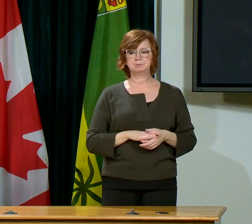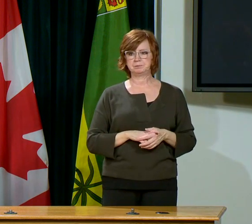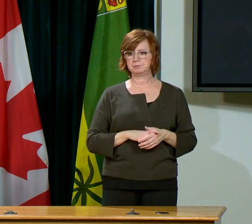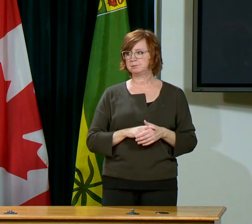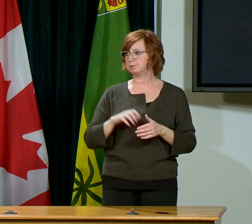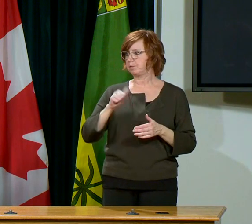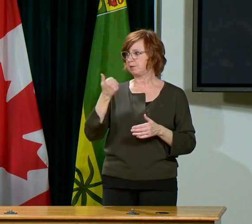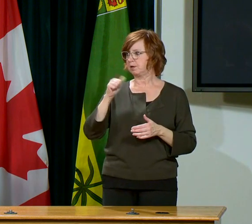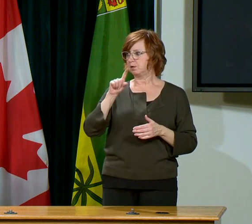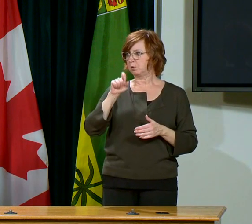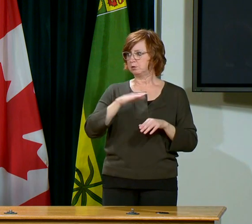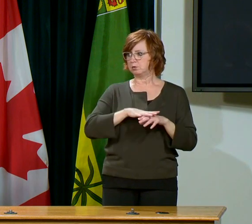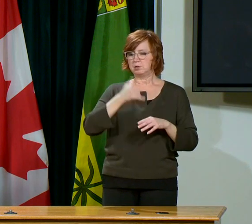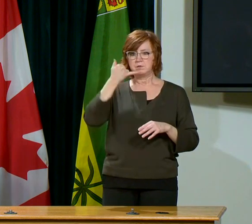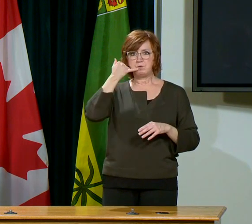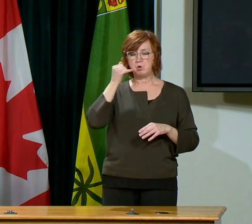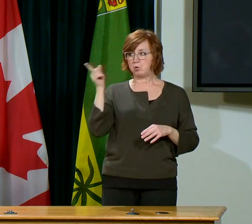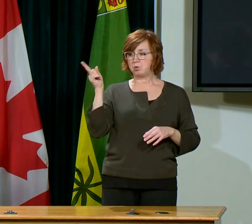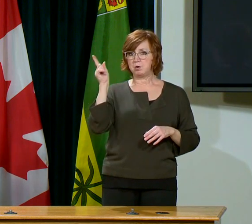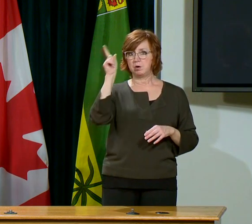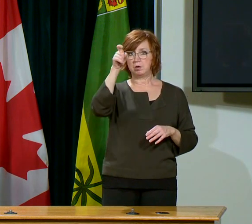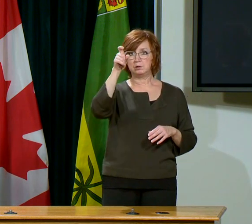Is there another question on the line?